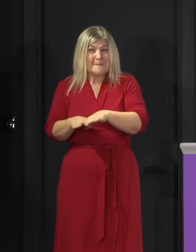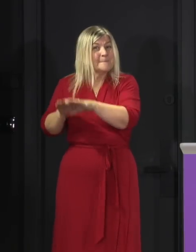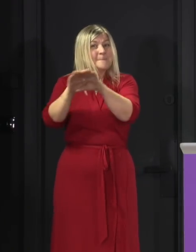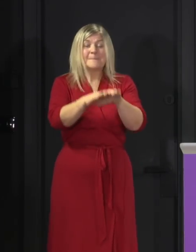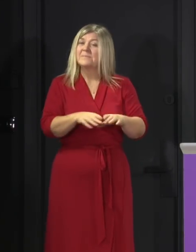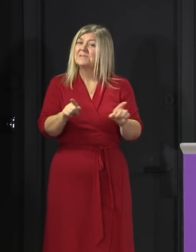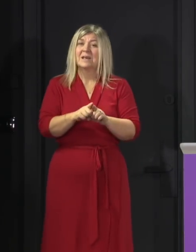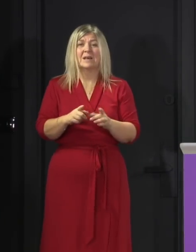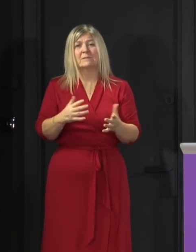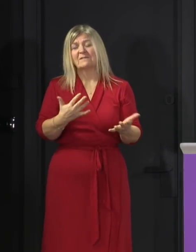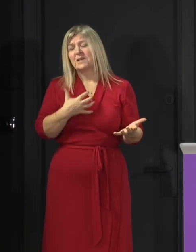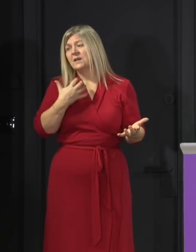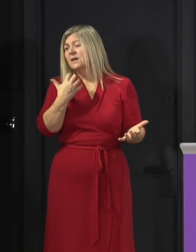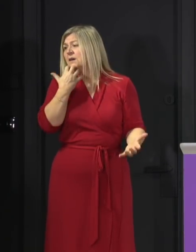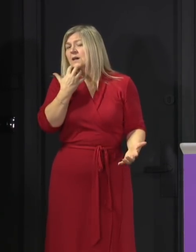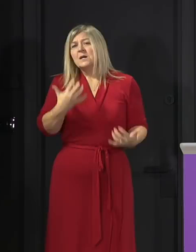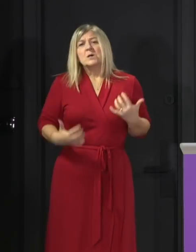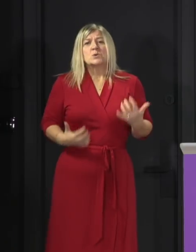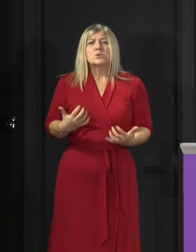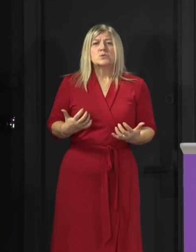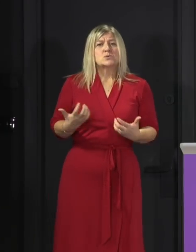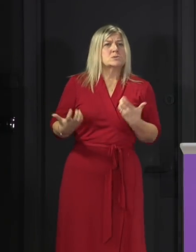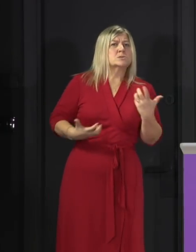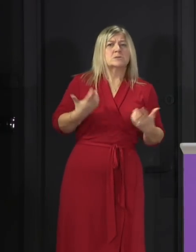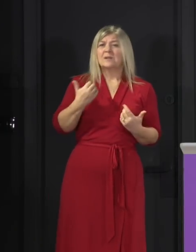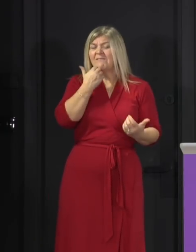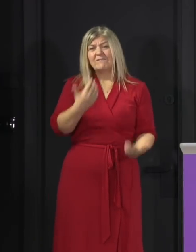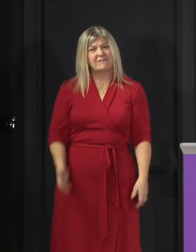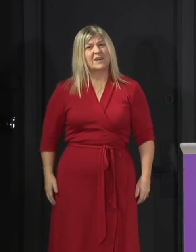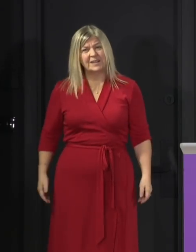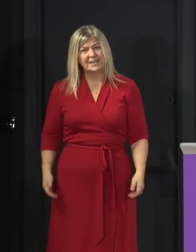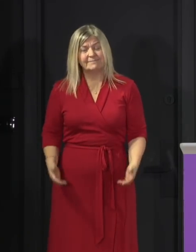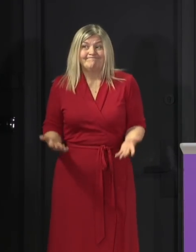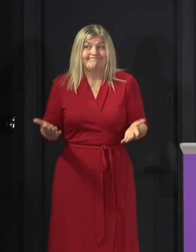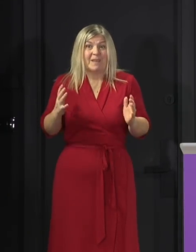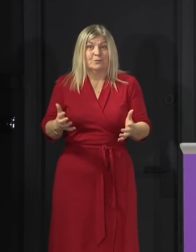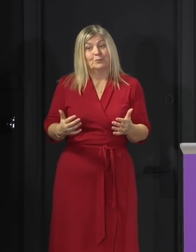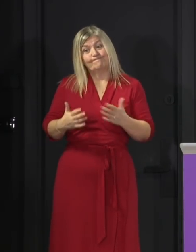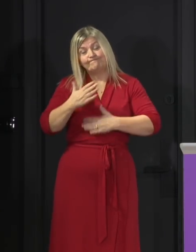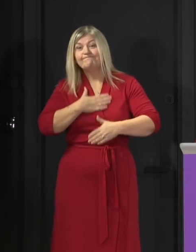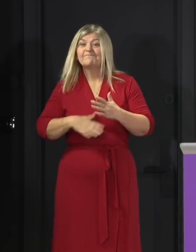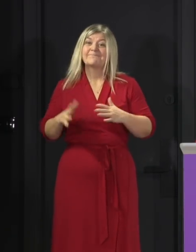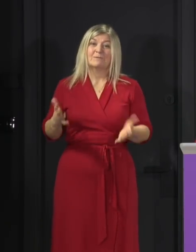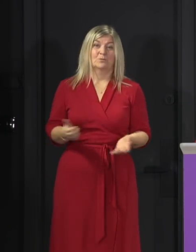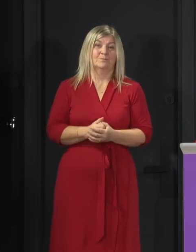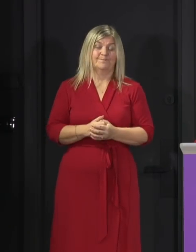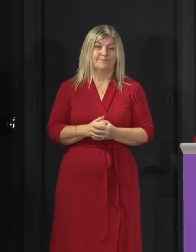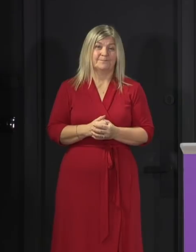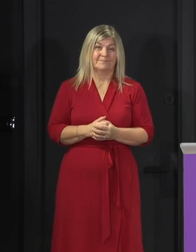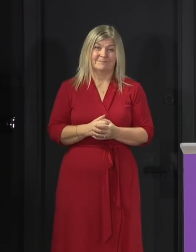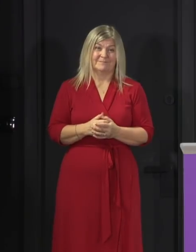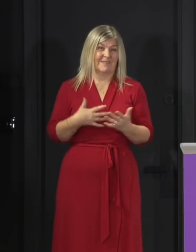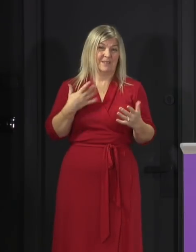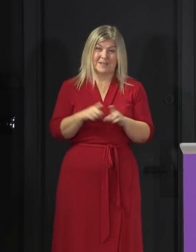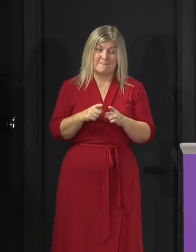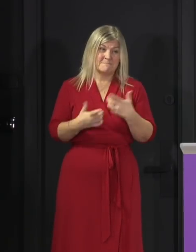of us and of those we love to stick with it. And I think as we go through this next period, all of us in a sort of national collective endeavour, and I